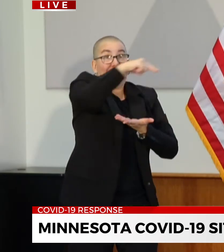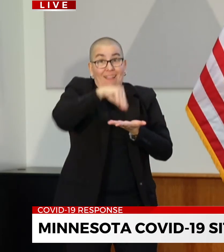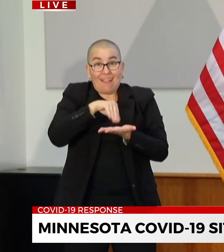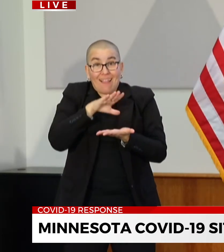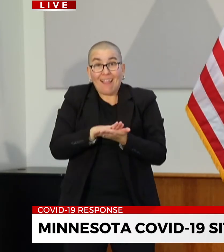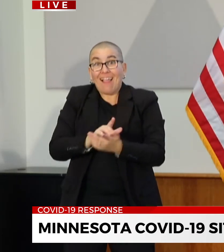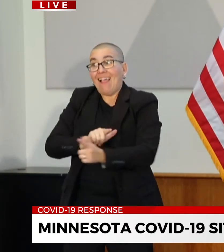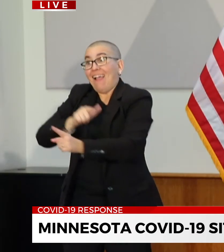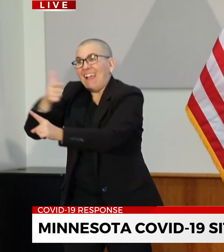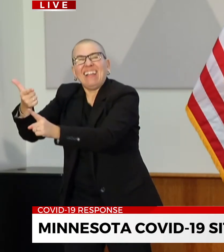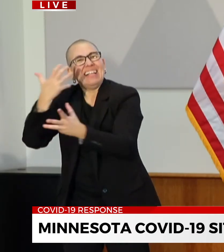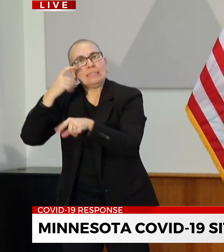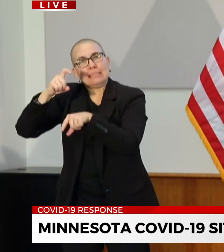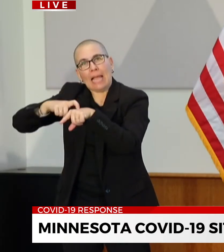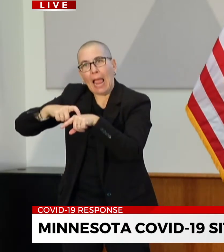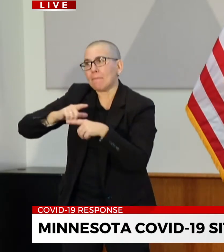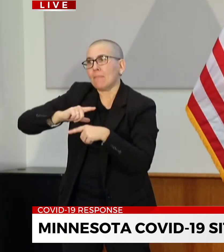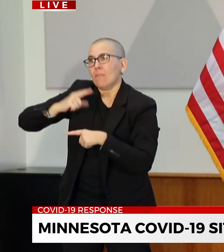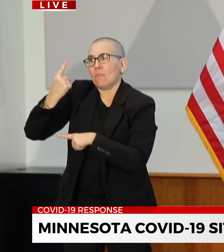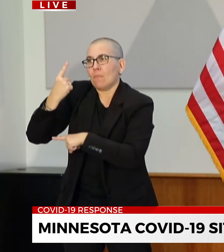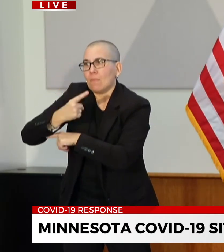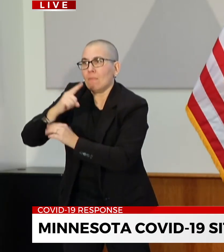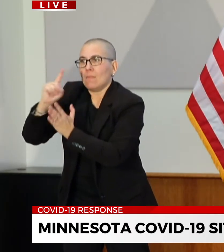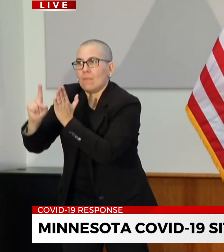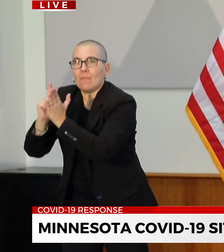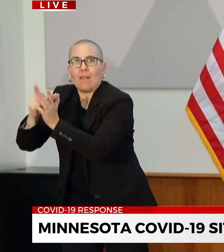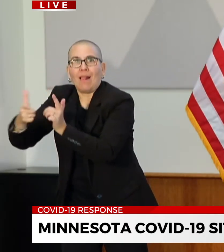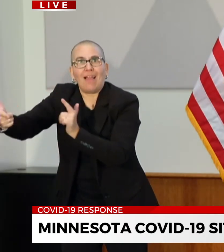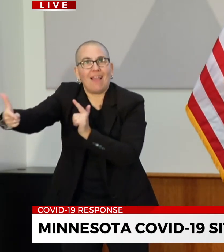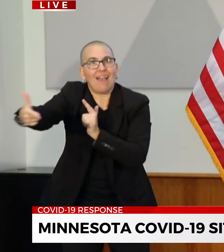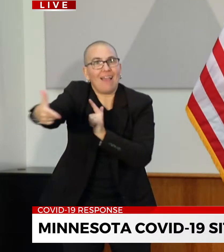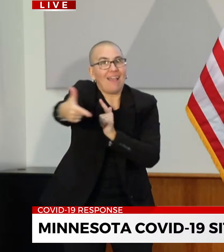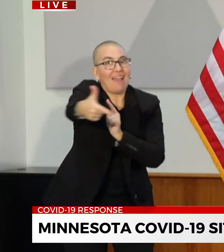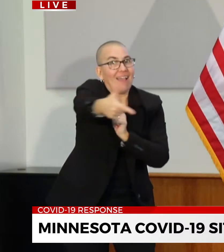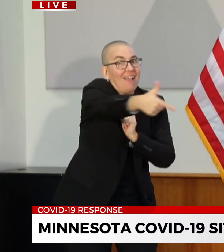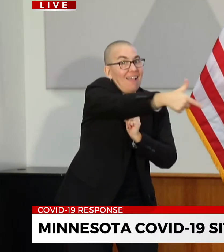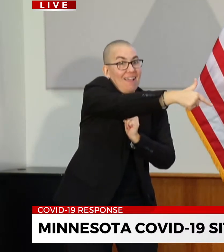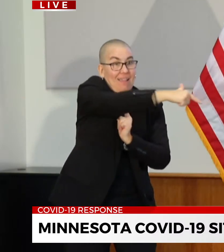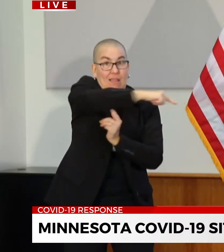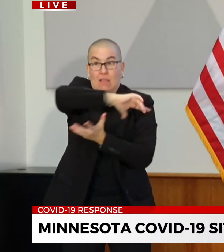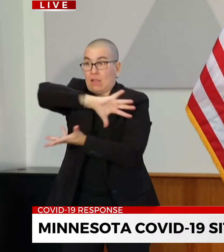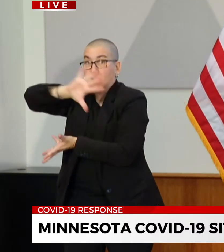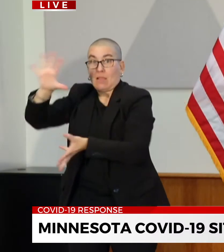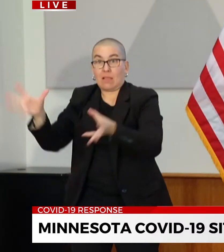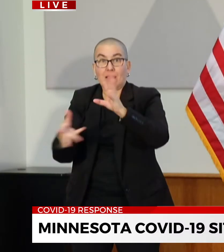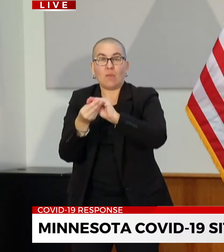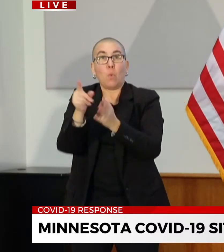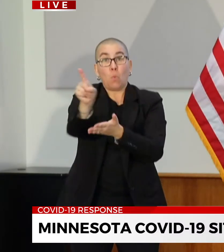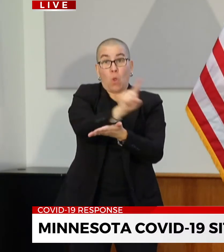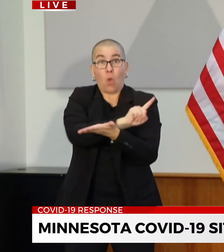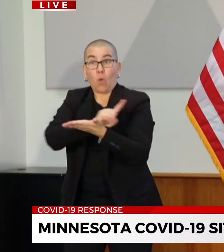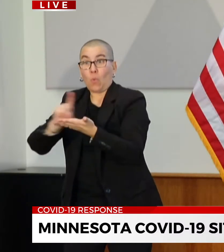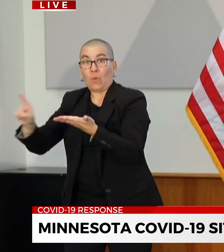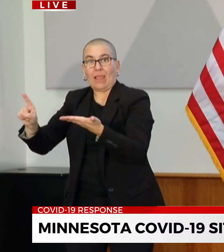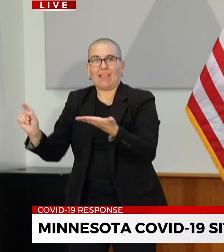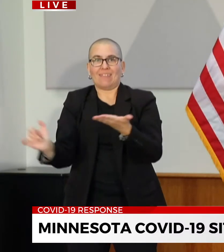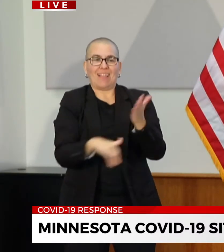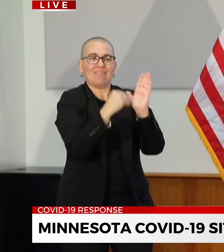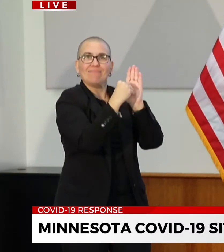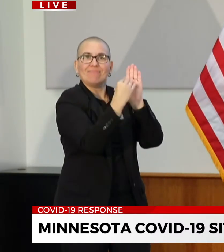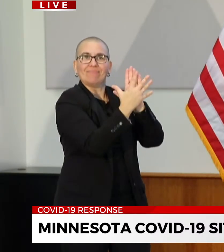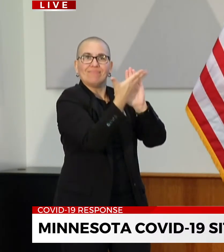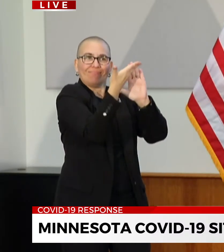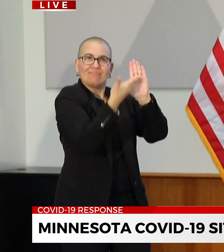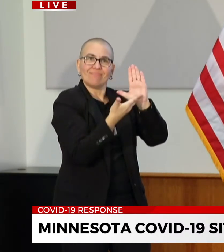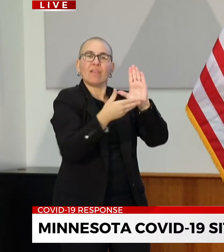period, the time since the last full week of data, which, as I mentioned in these charts, is November 8th to the